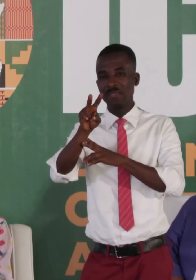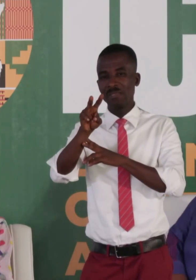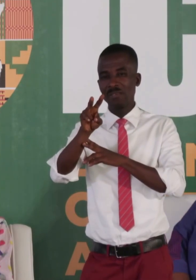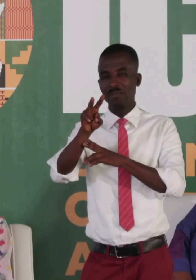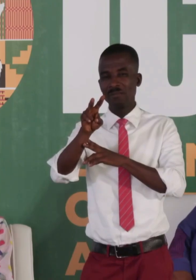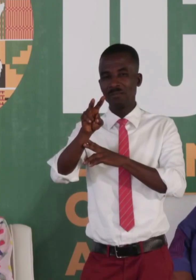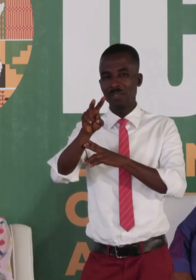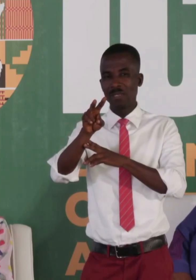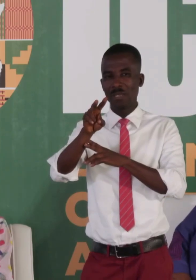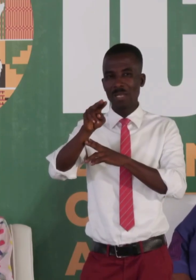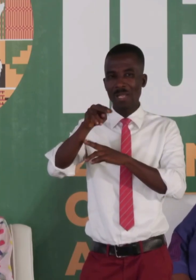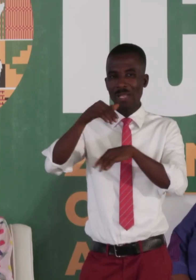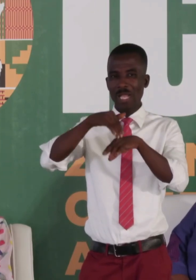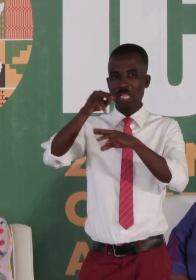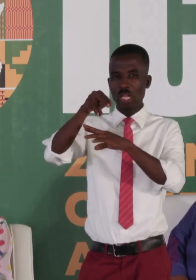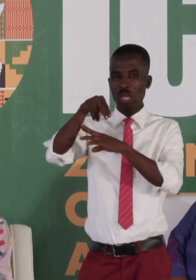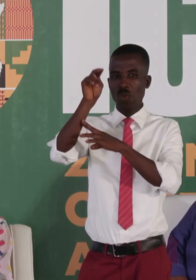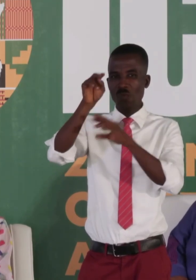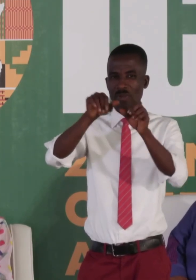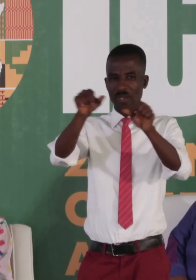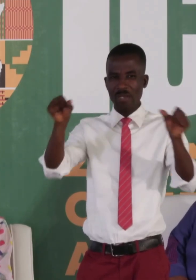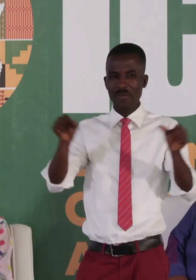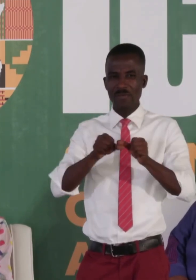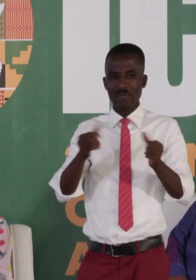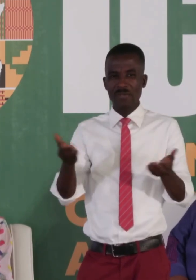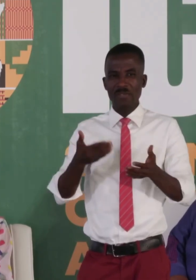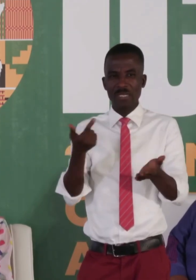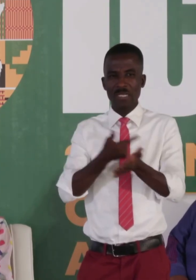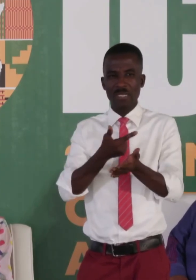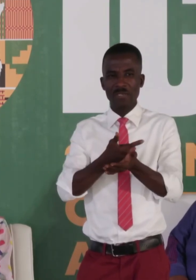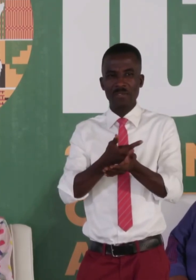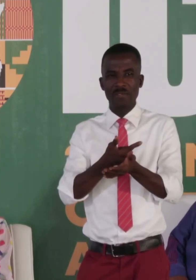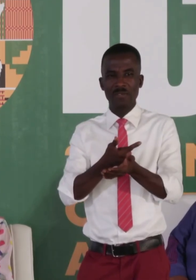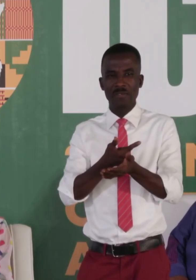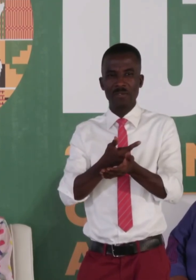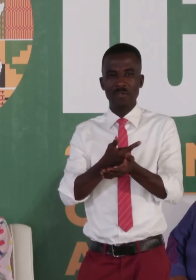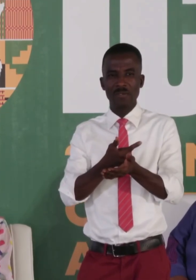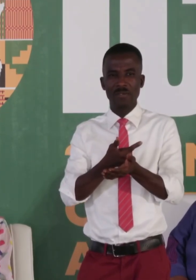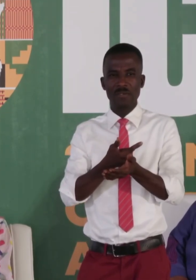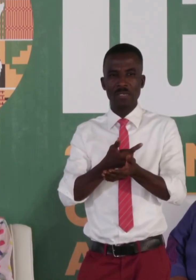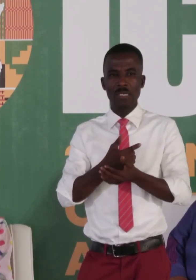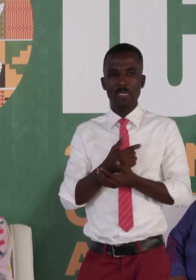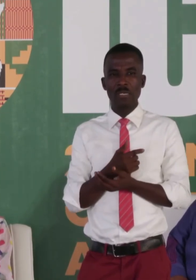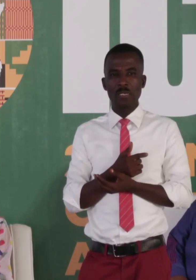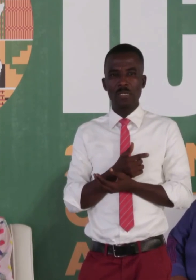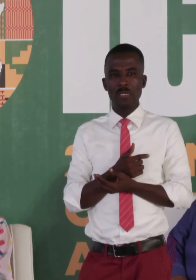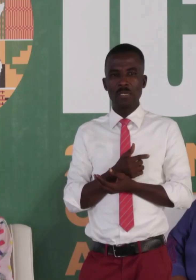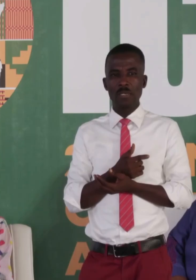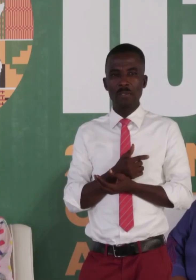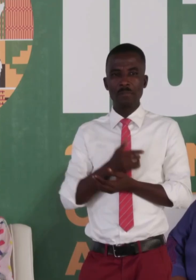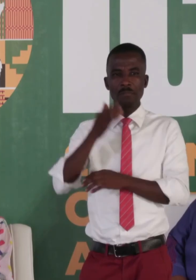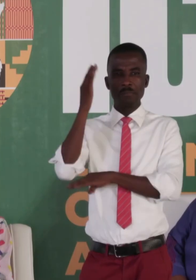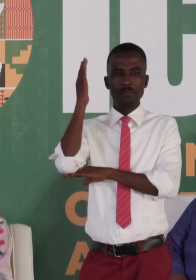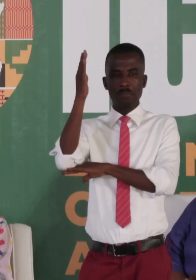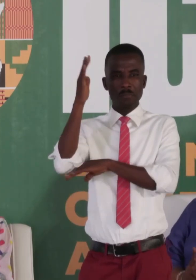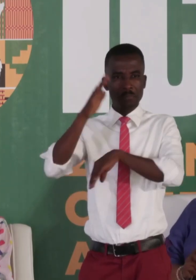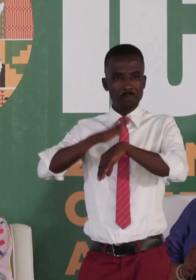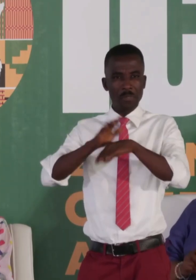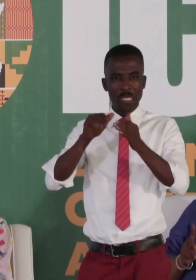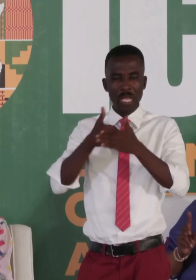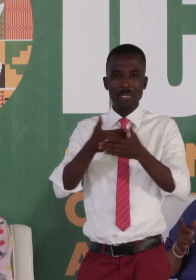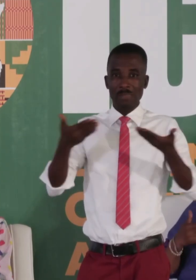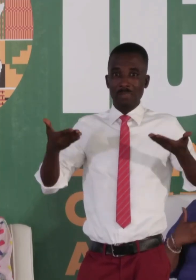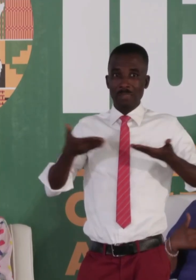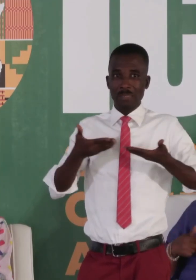Bawku Municipal, Ghana. Okay, next slide. My presentation will touch on